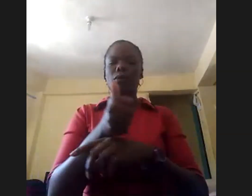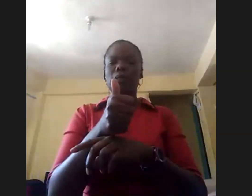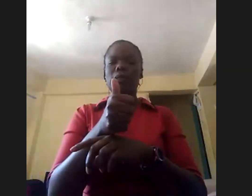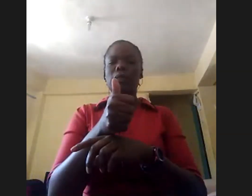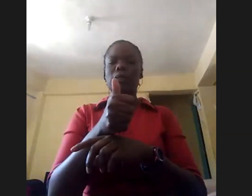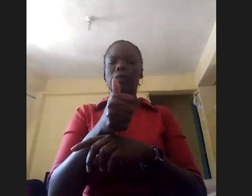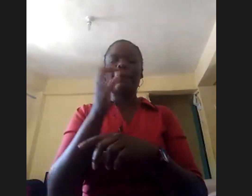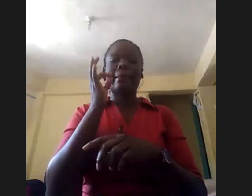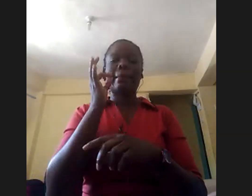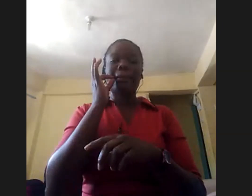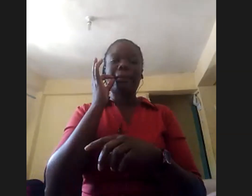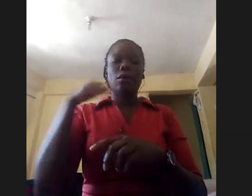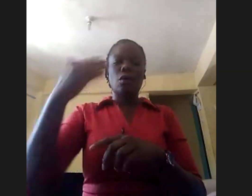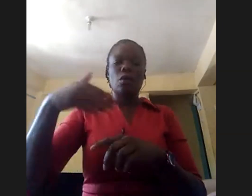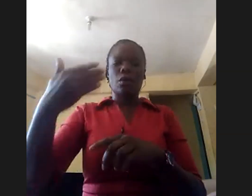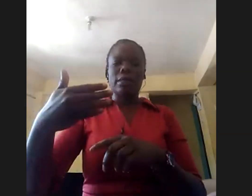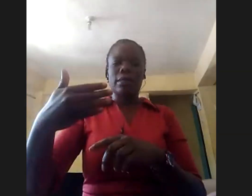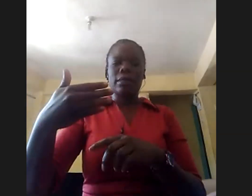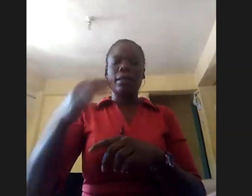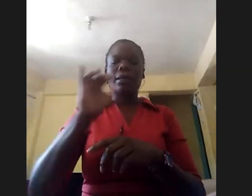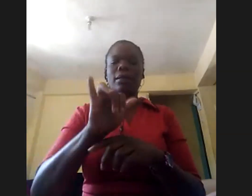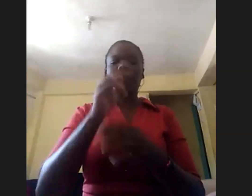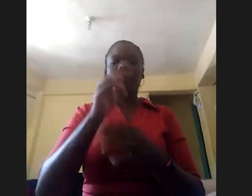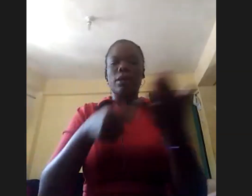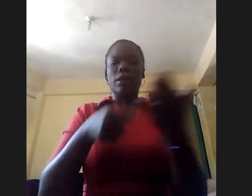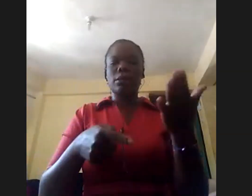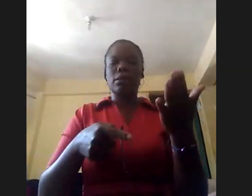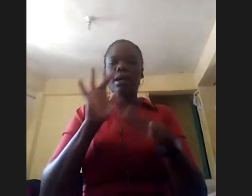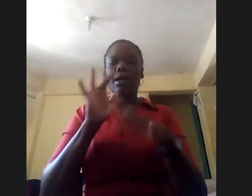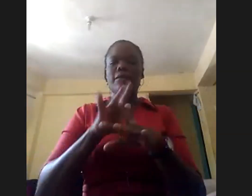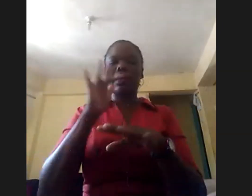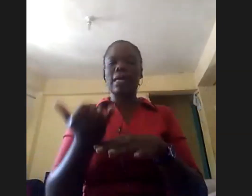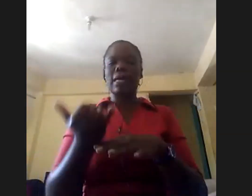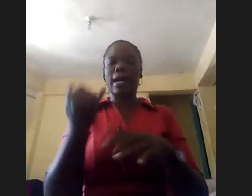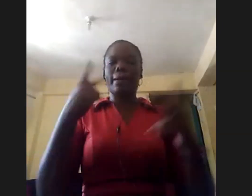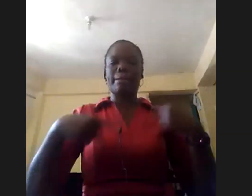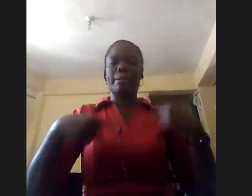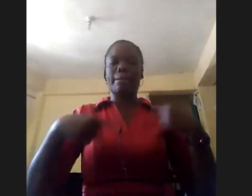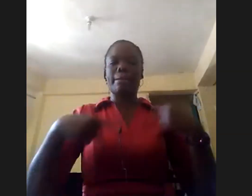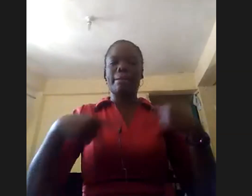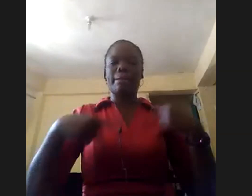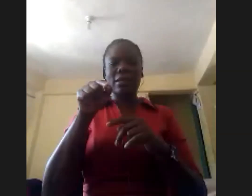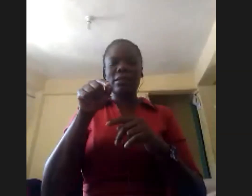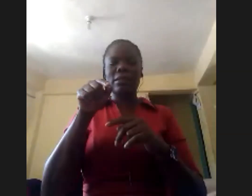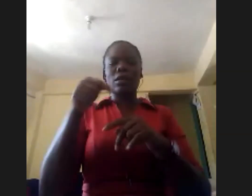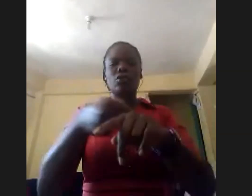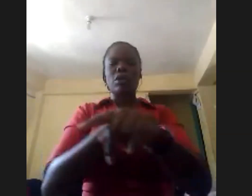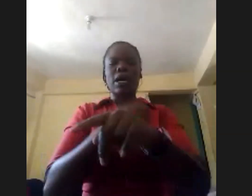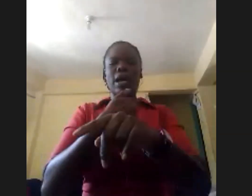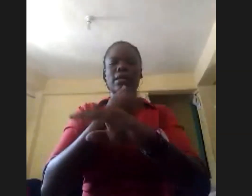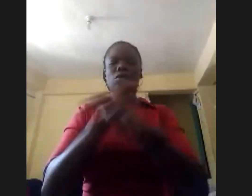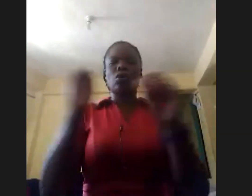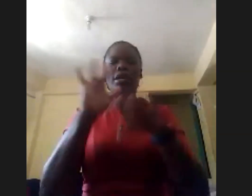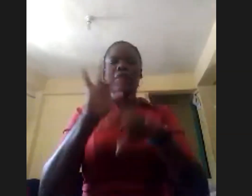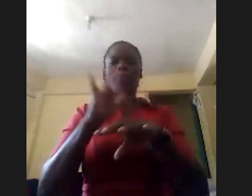So that is what affects young people, thinking that these drugs don't have really a lot of effect. So